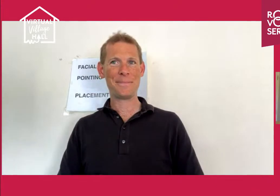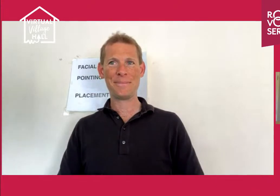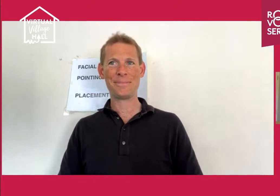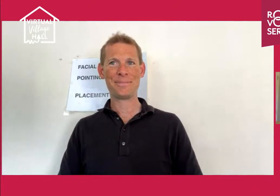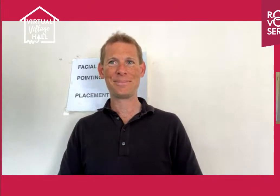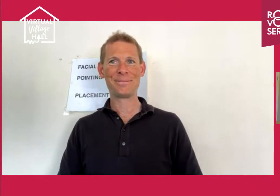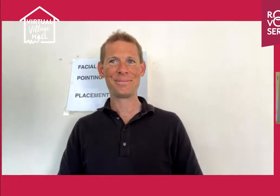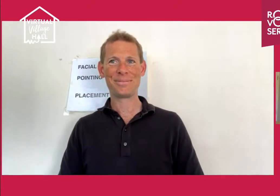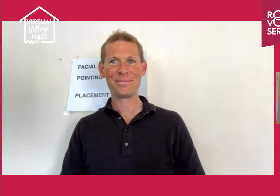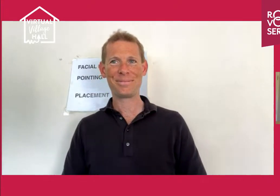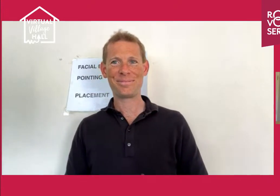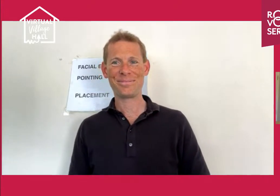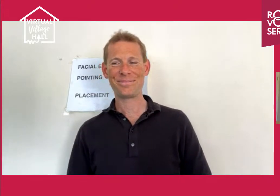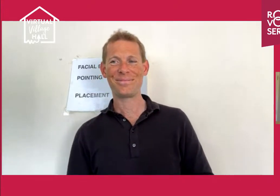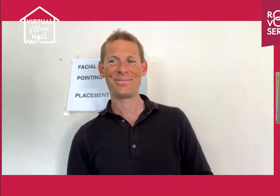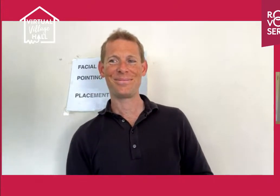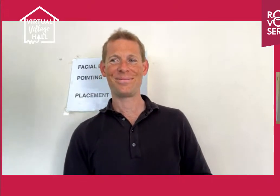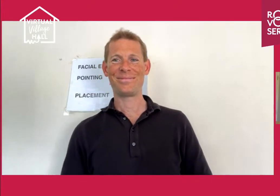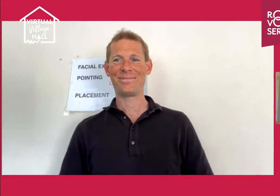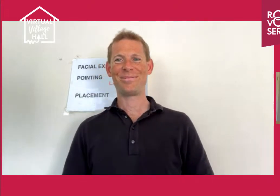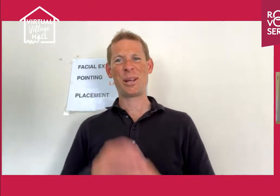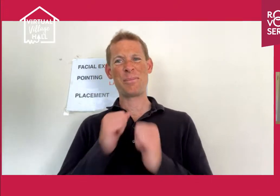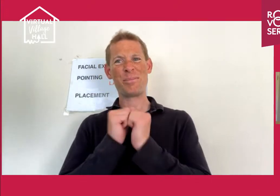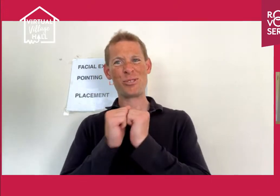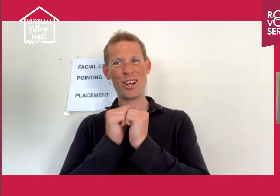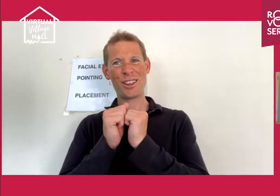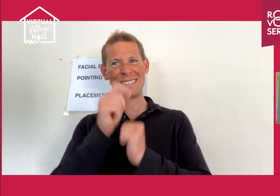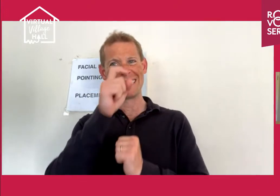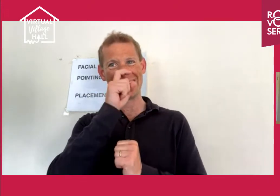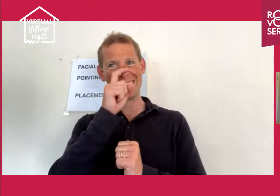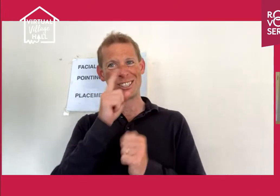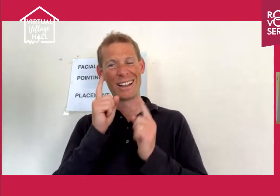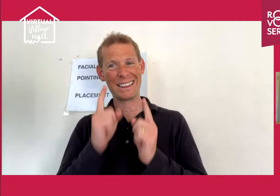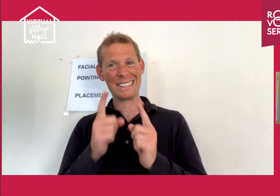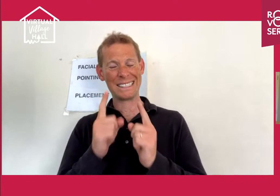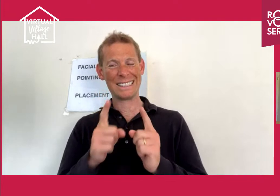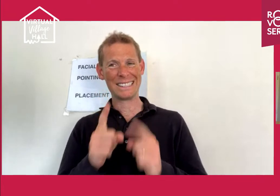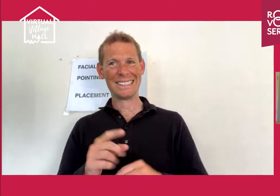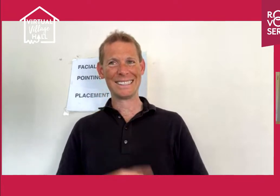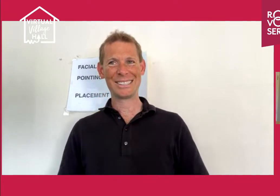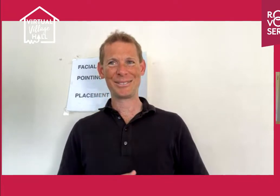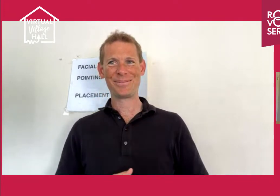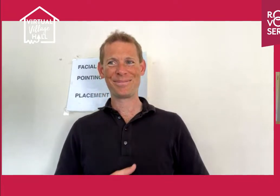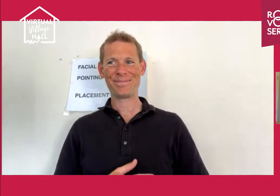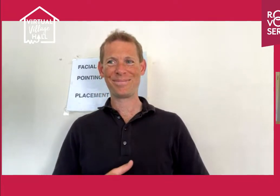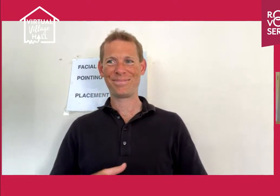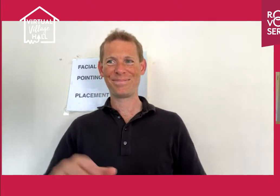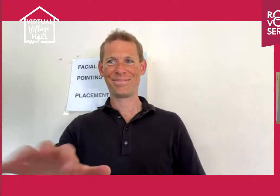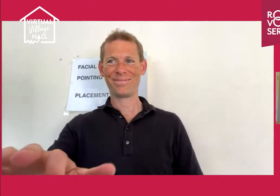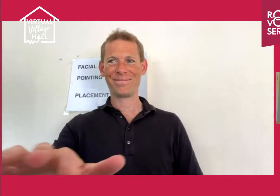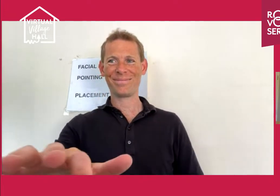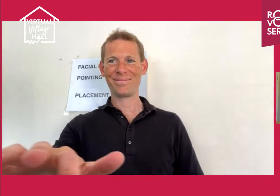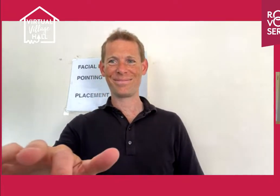But sometimes they fight too, so they're not all the time. You know what brothers and sisters are like. That's just the sibling